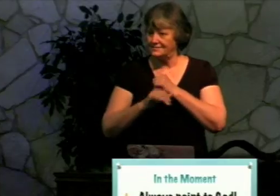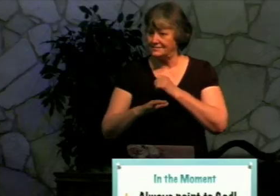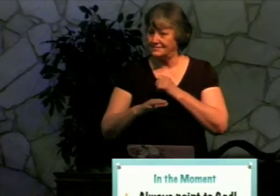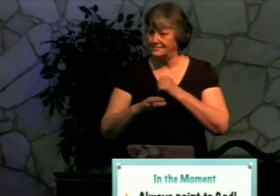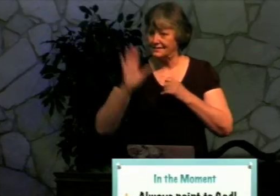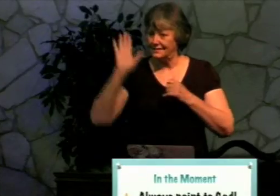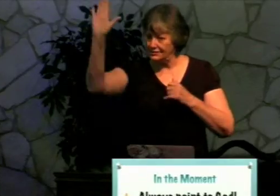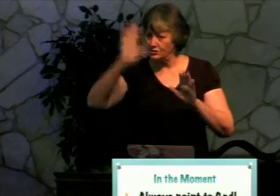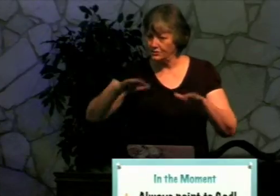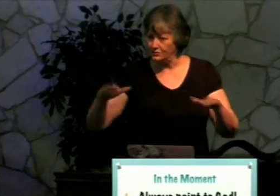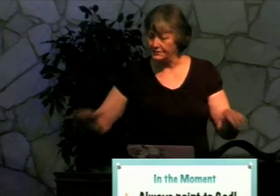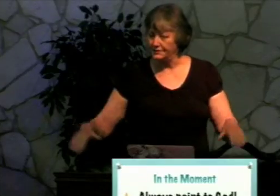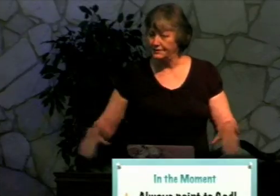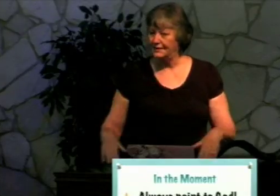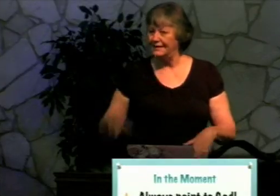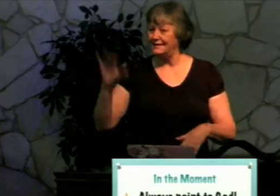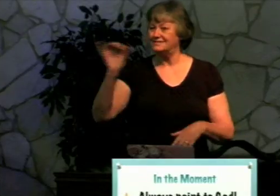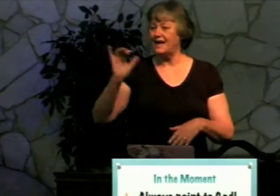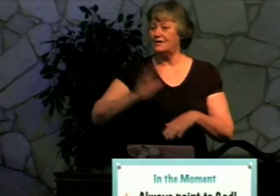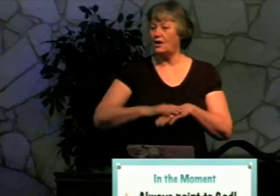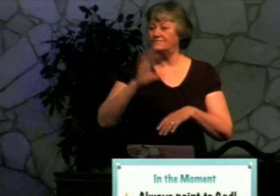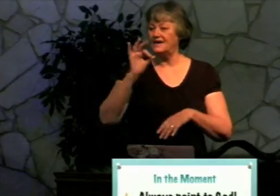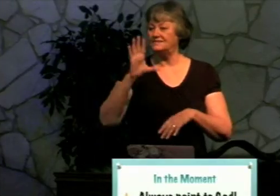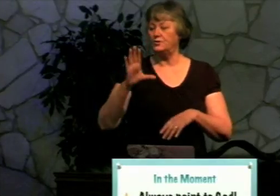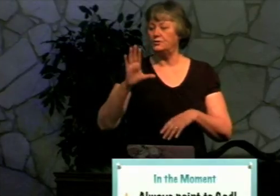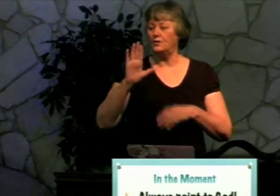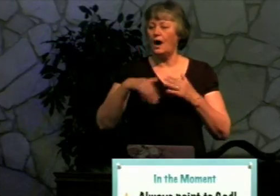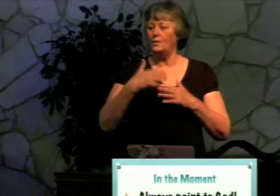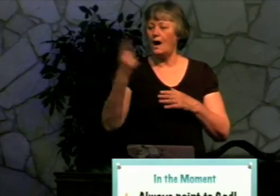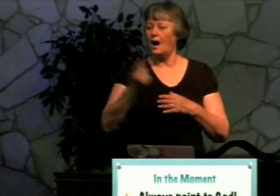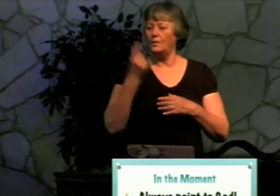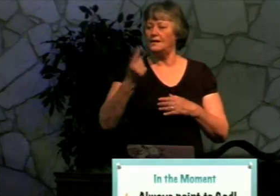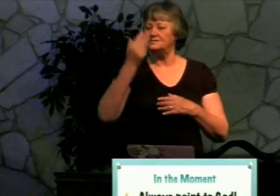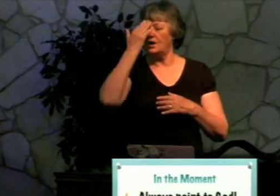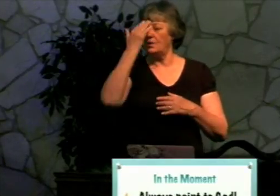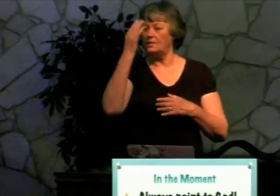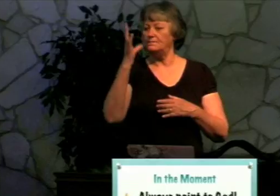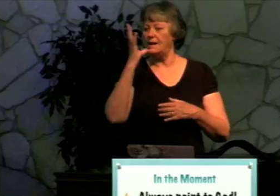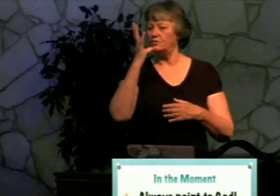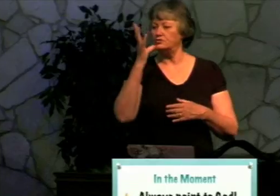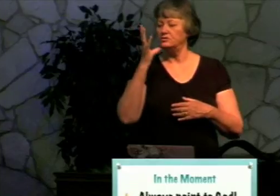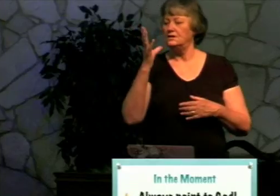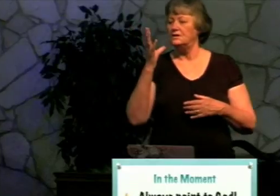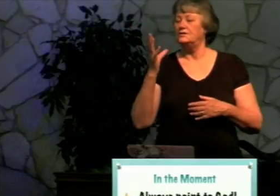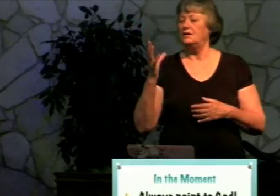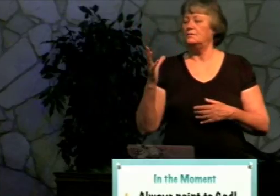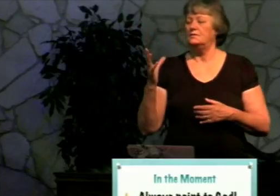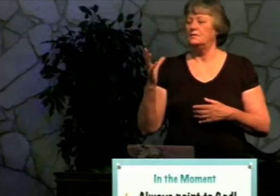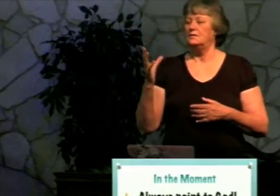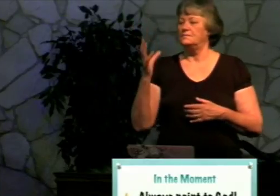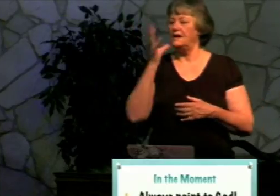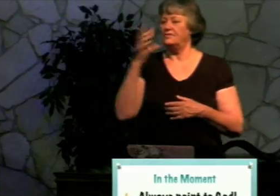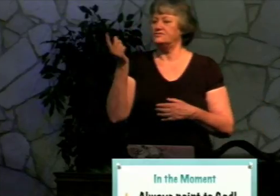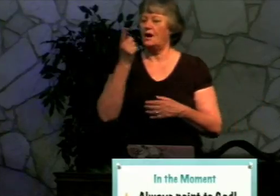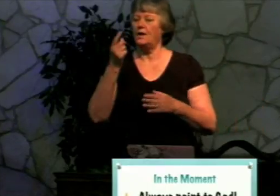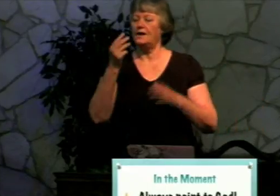advertises His children. It's like on Facebook. You always know the mothers, you know, the mothers always